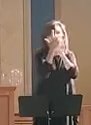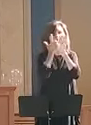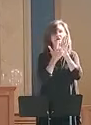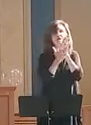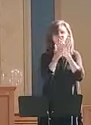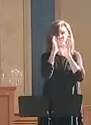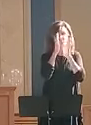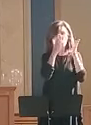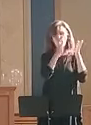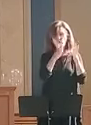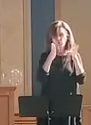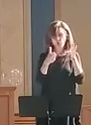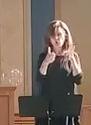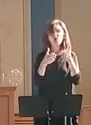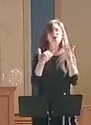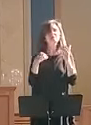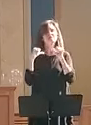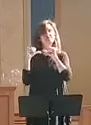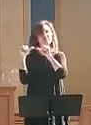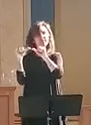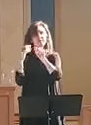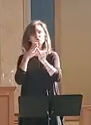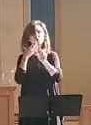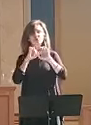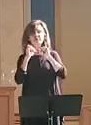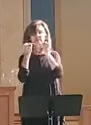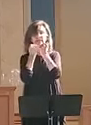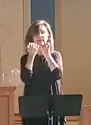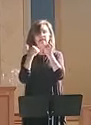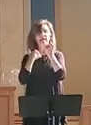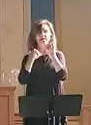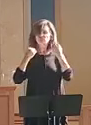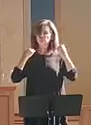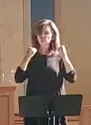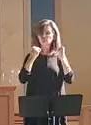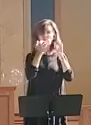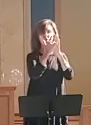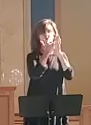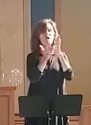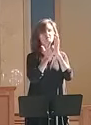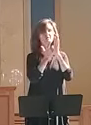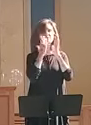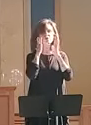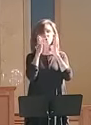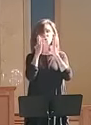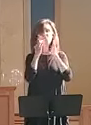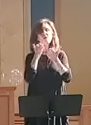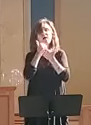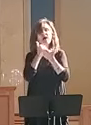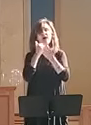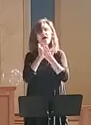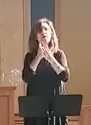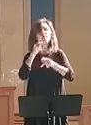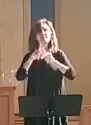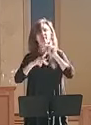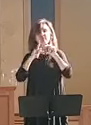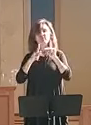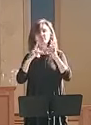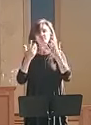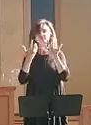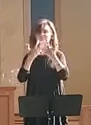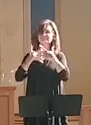stability. A good society will have laws. It's what works to keep society held